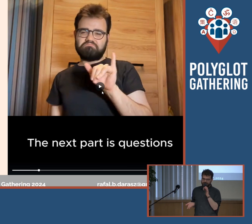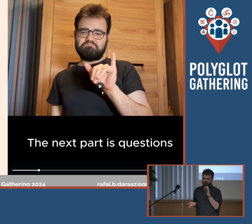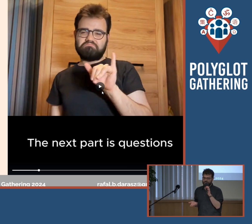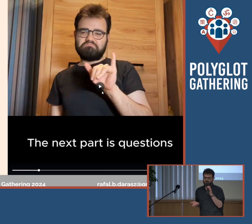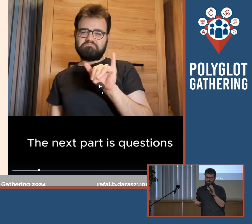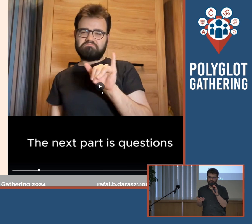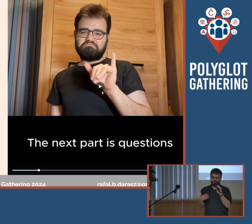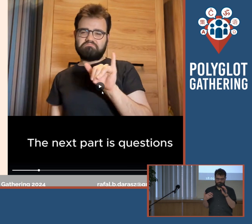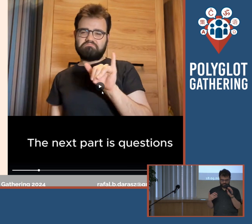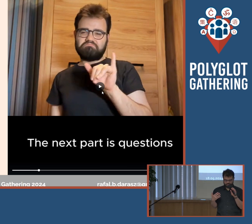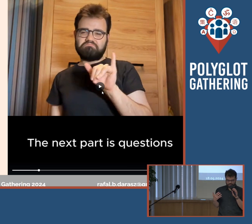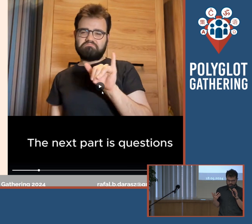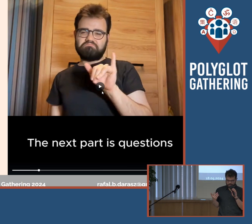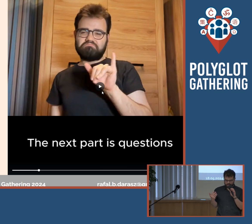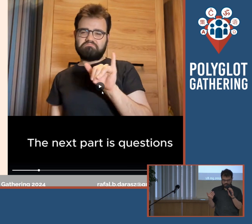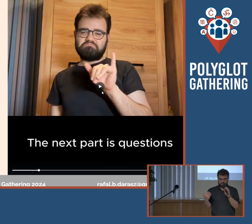in